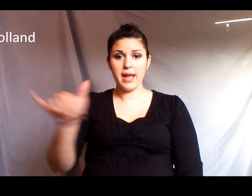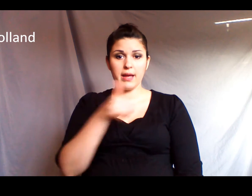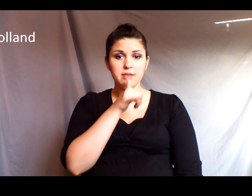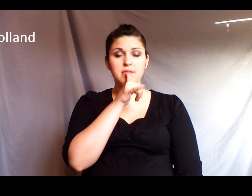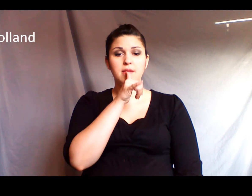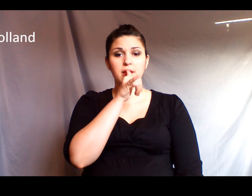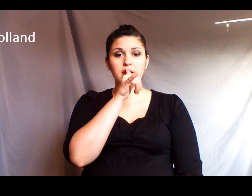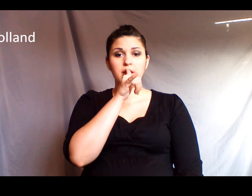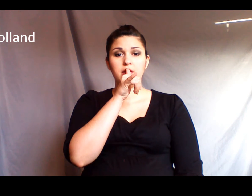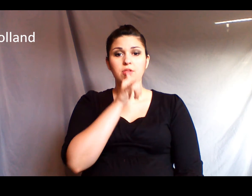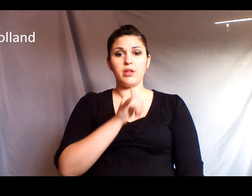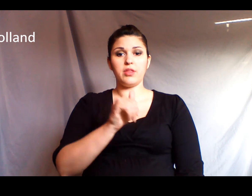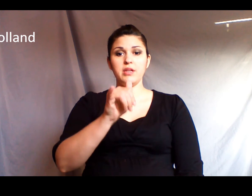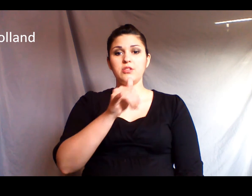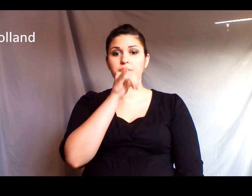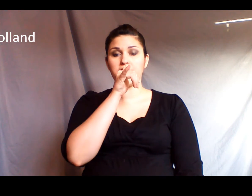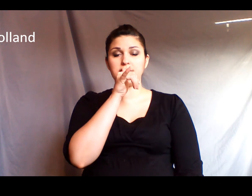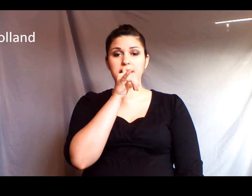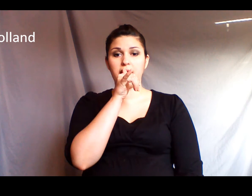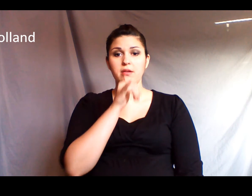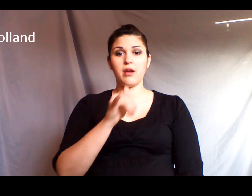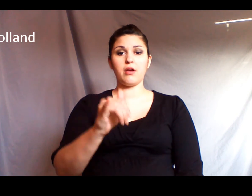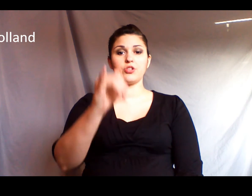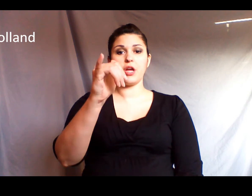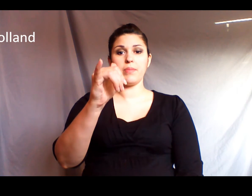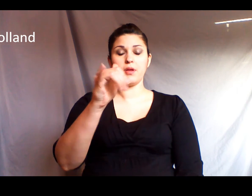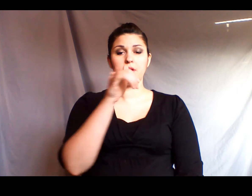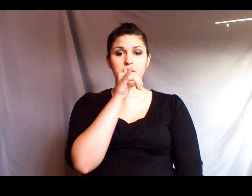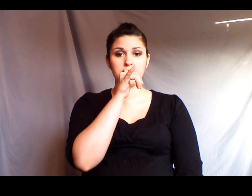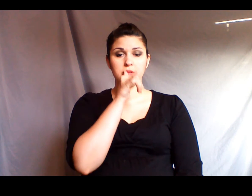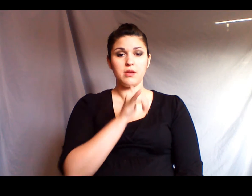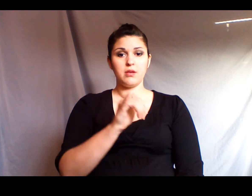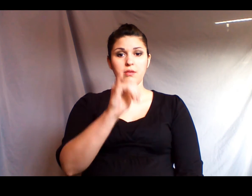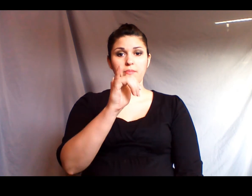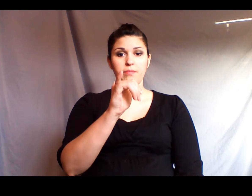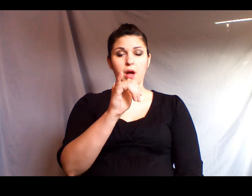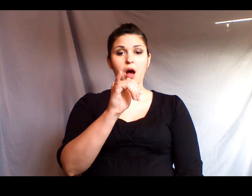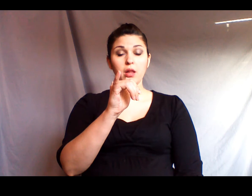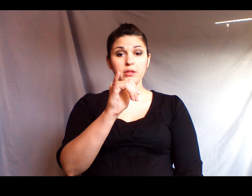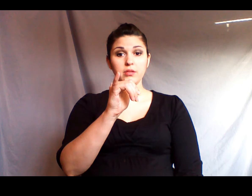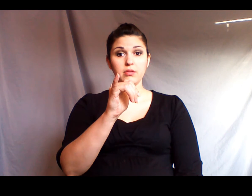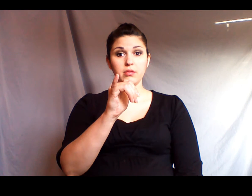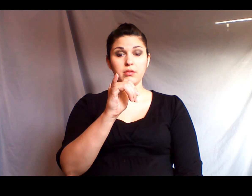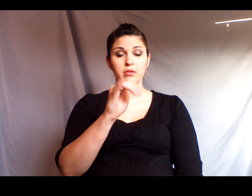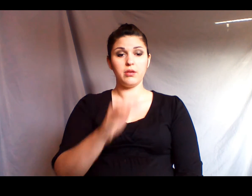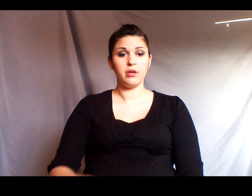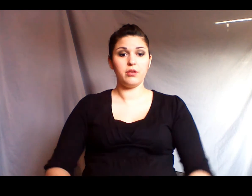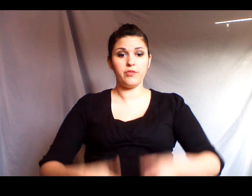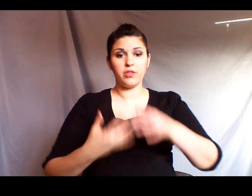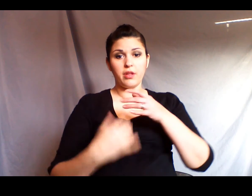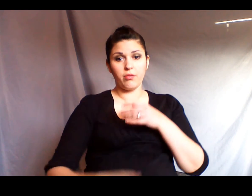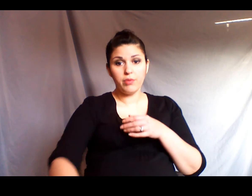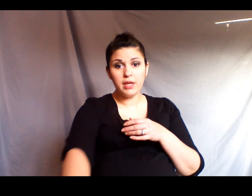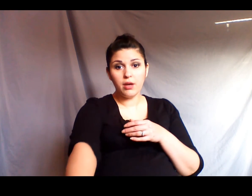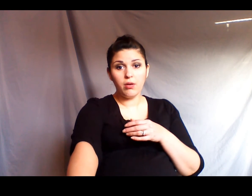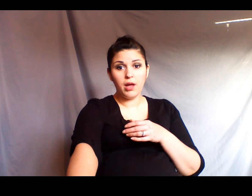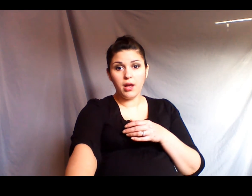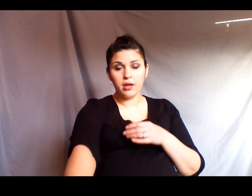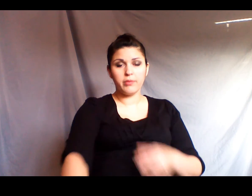hand, and you go like this. You bring it down and arch up. Holland. You know, if you think of the Ricola